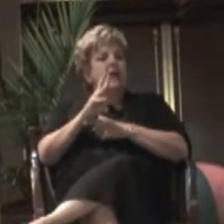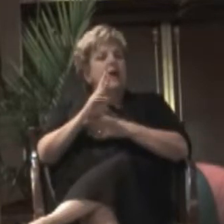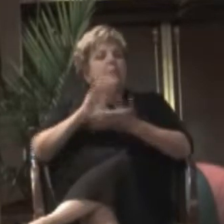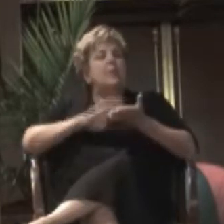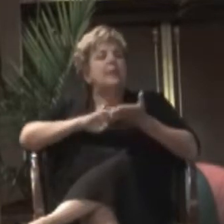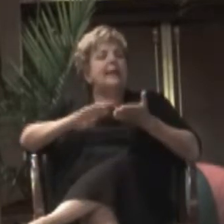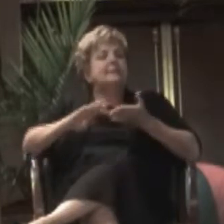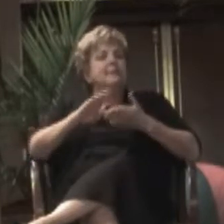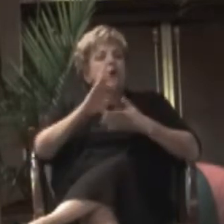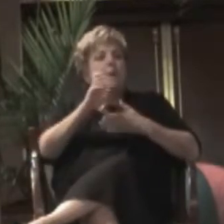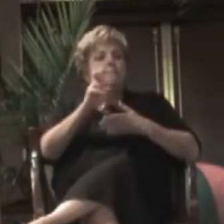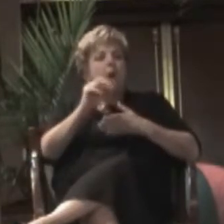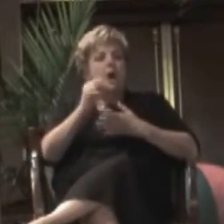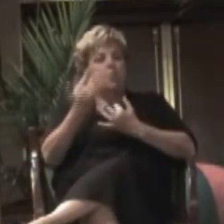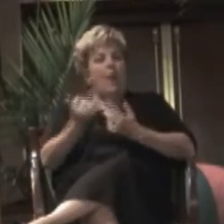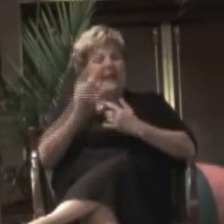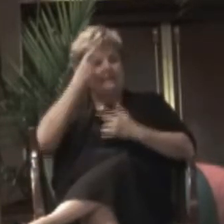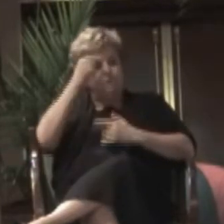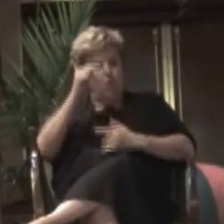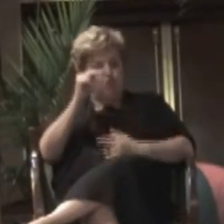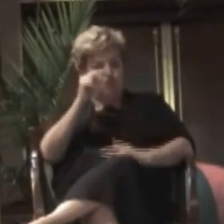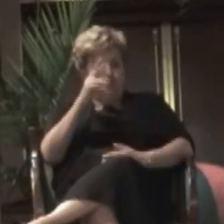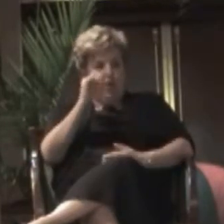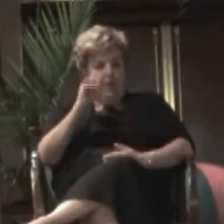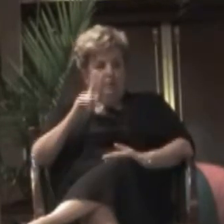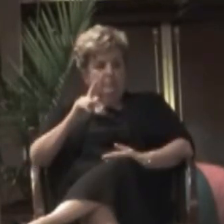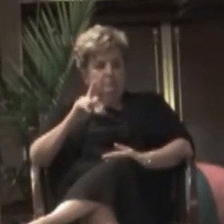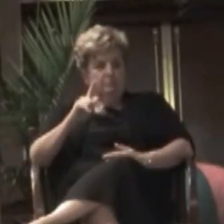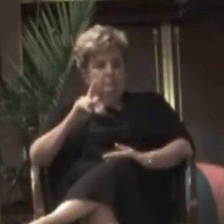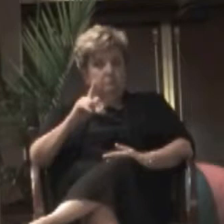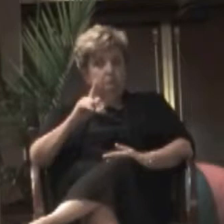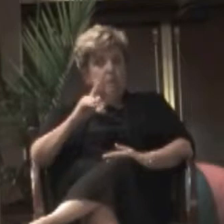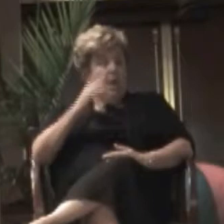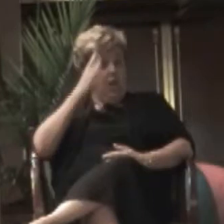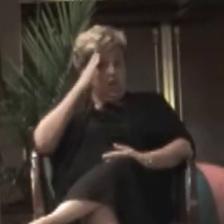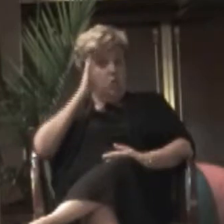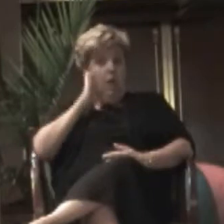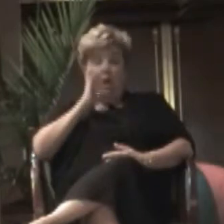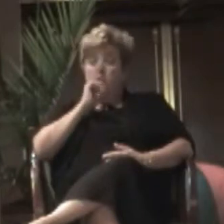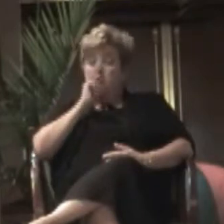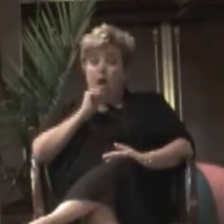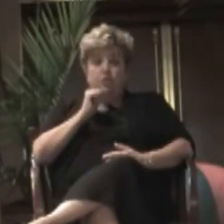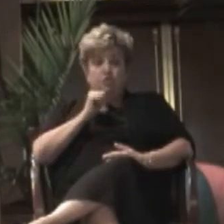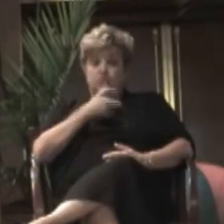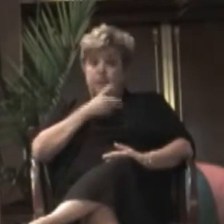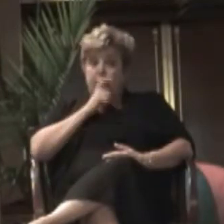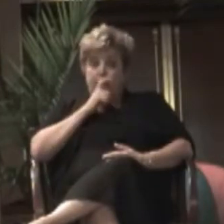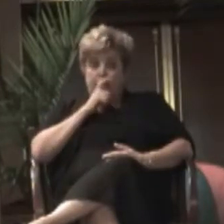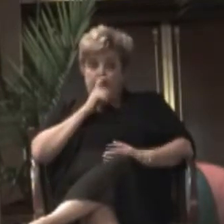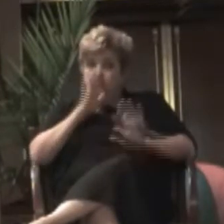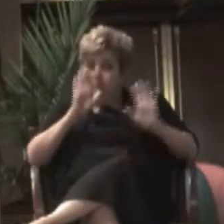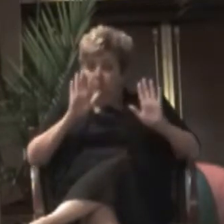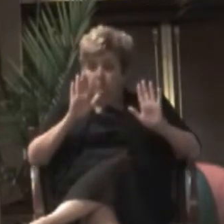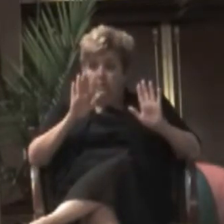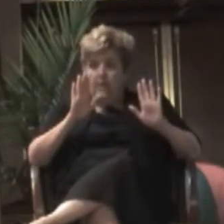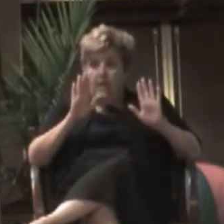trial. And I knew I would not drink. It had nothing to do with alcoholism, even though everybody that had ever captured me made the